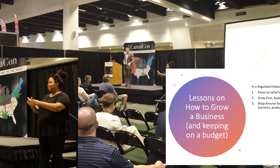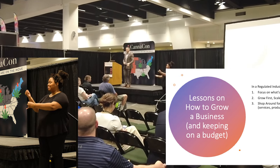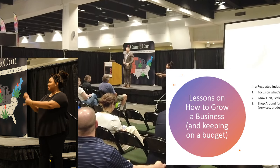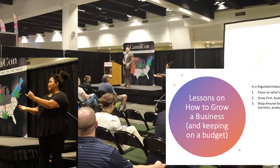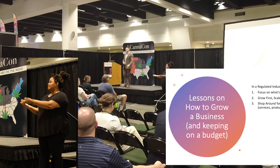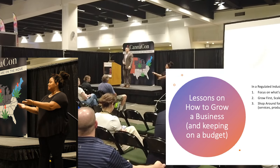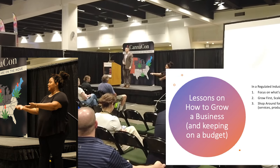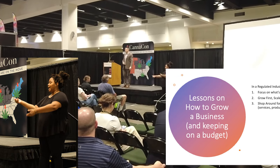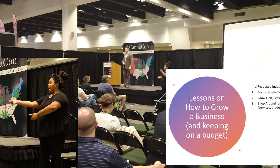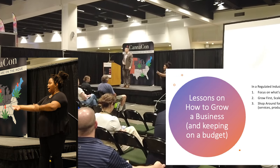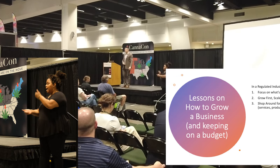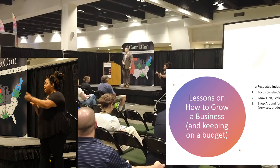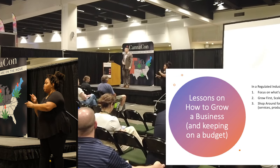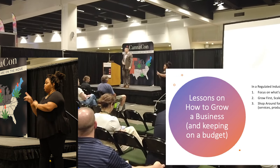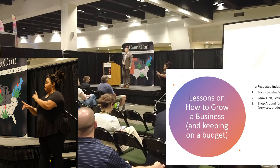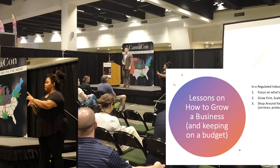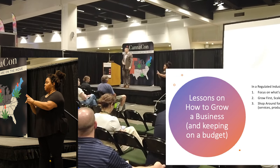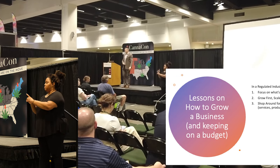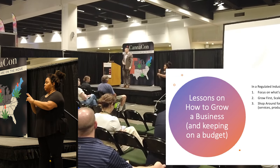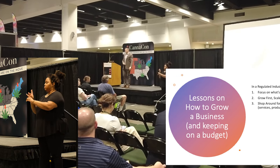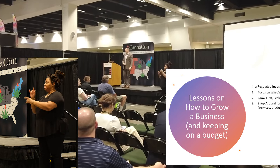last thing on your mind.